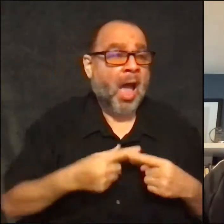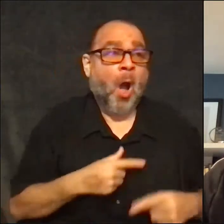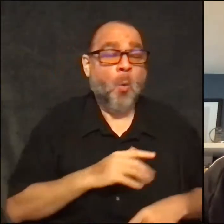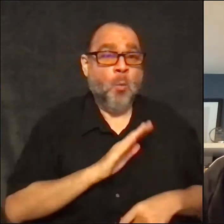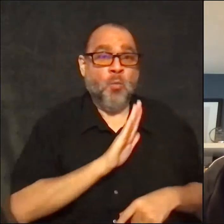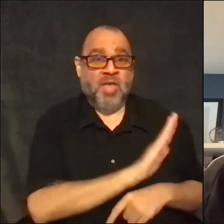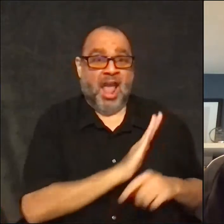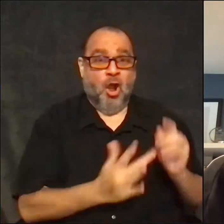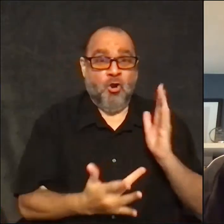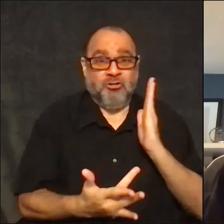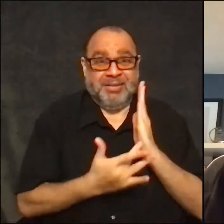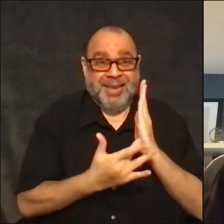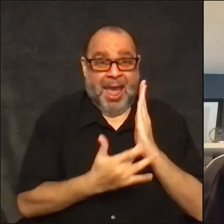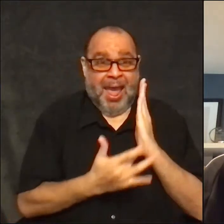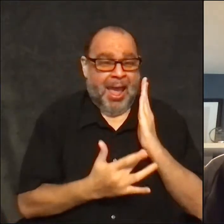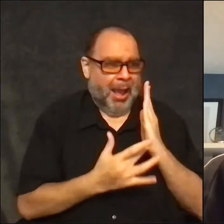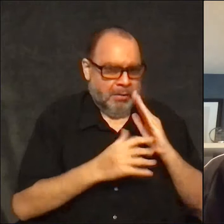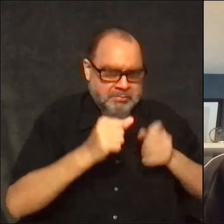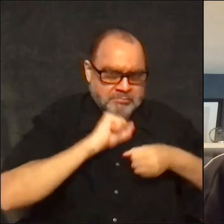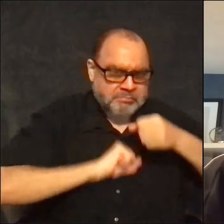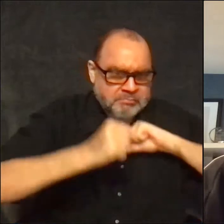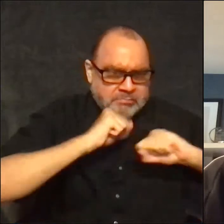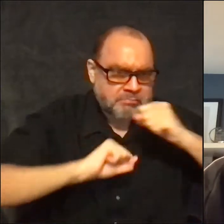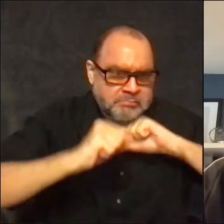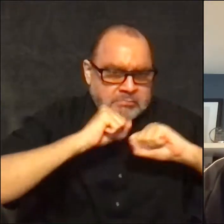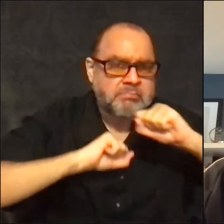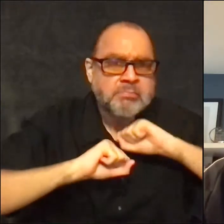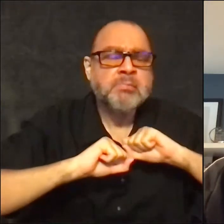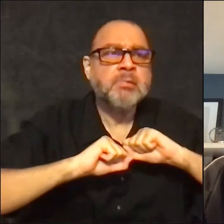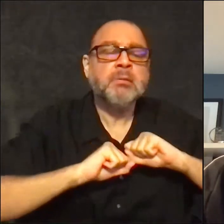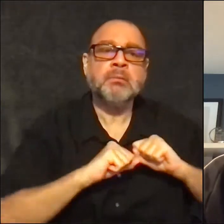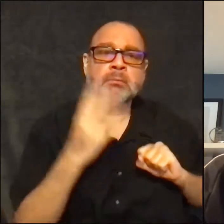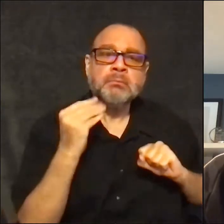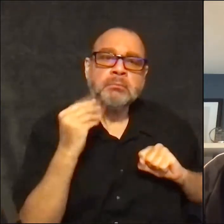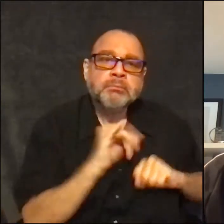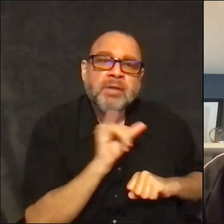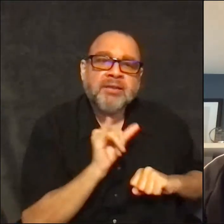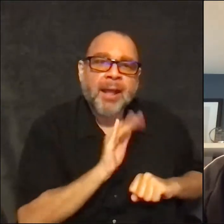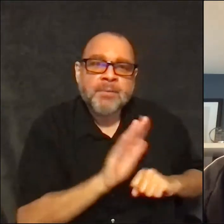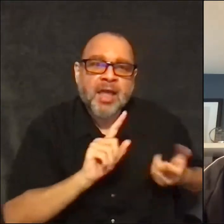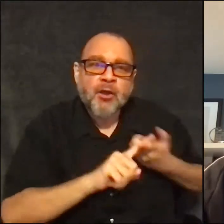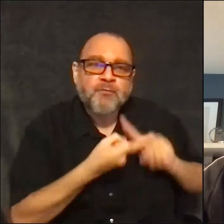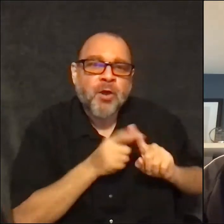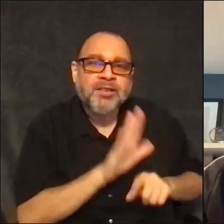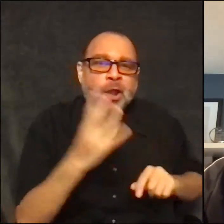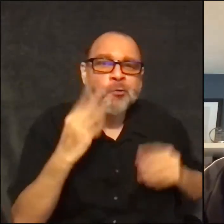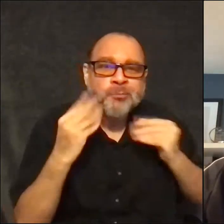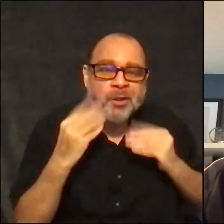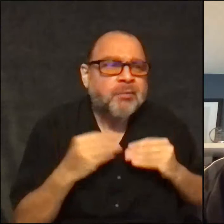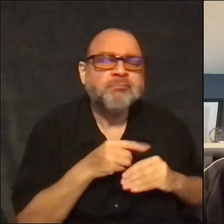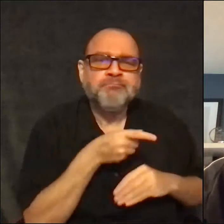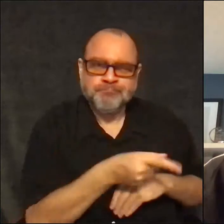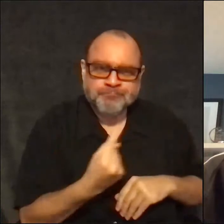two other Black leaders around this colleague. And they told me that this exact thing. They